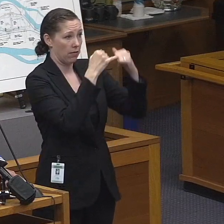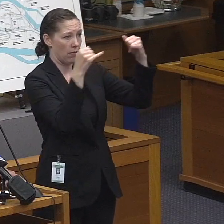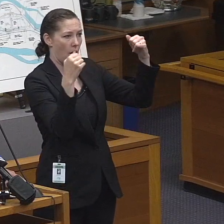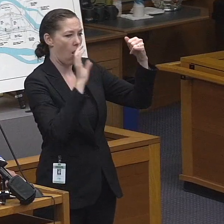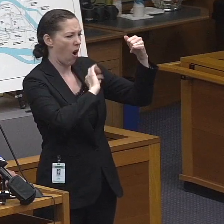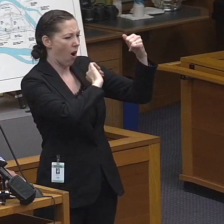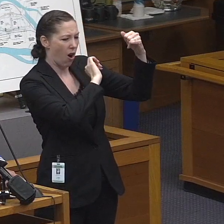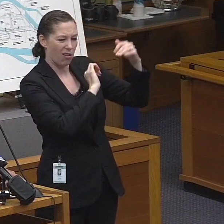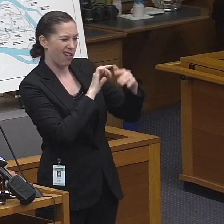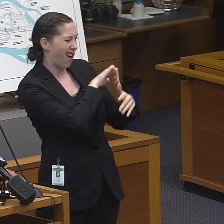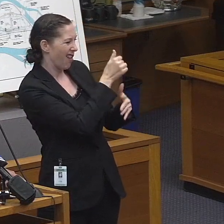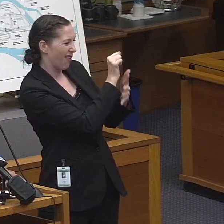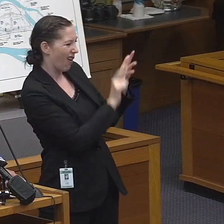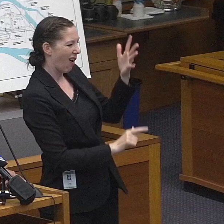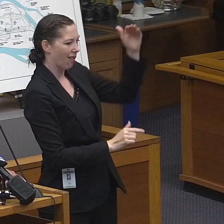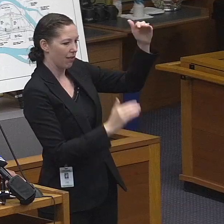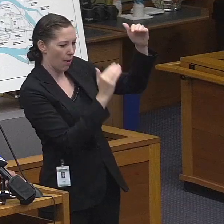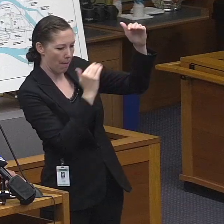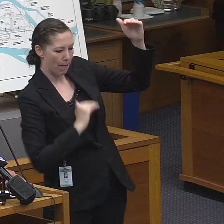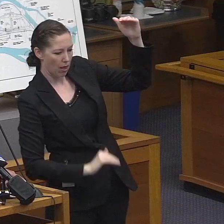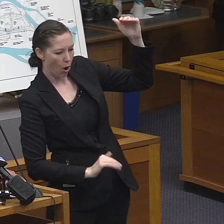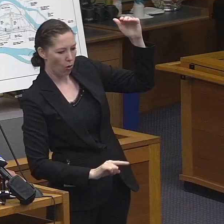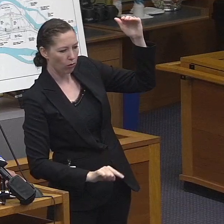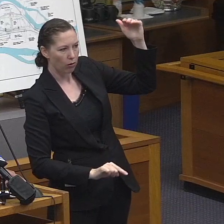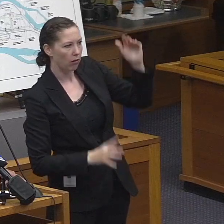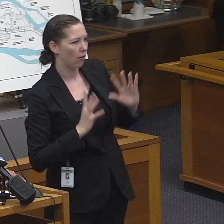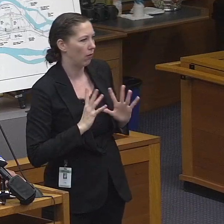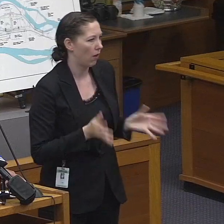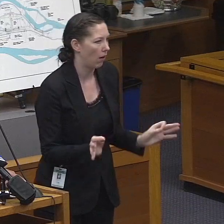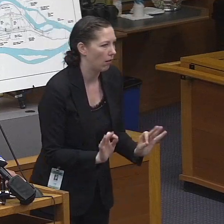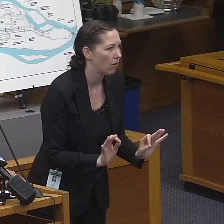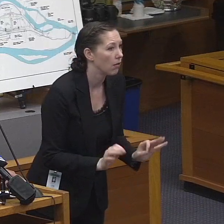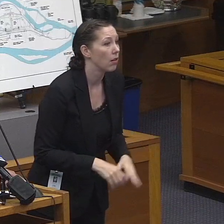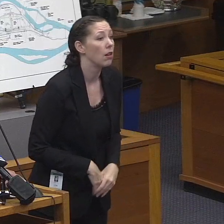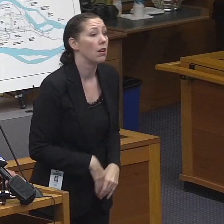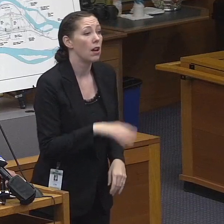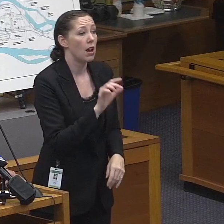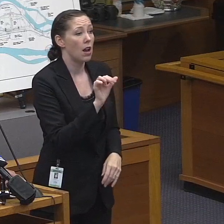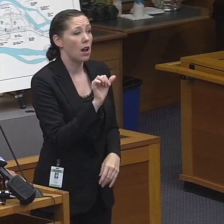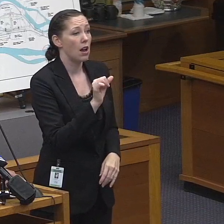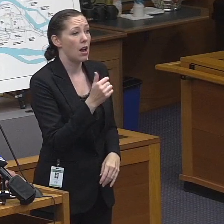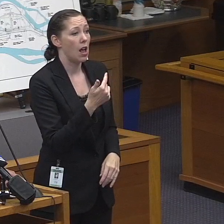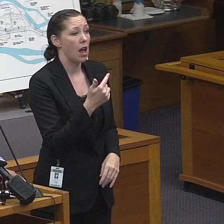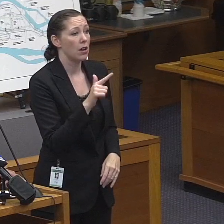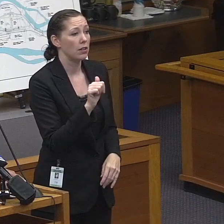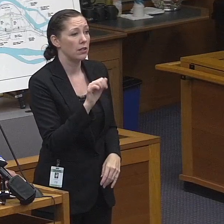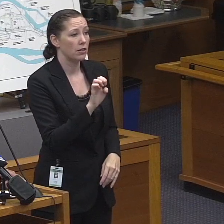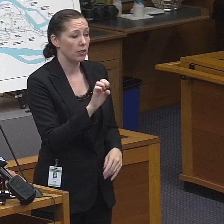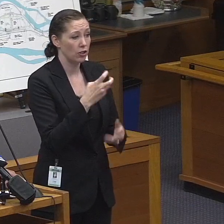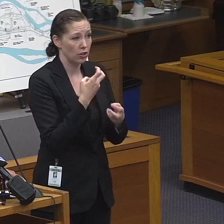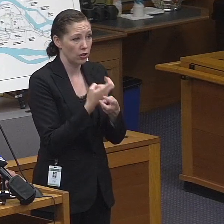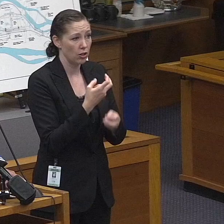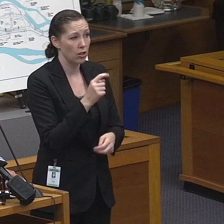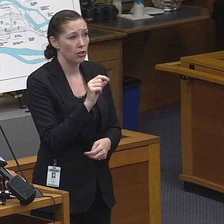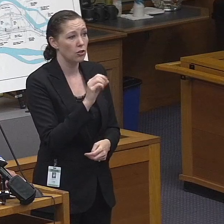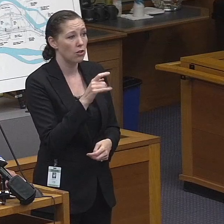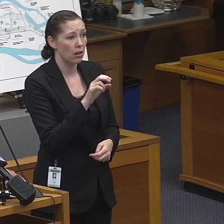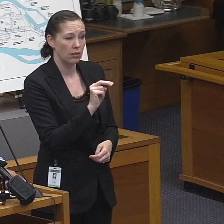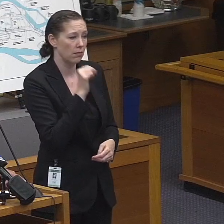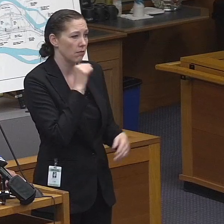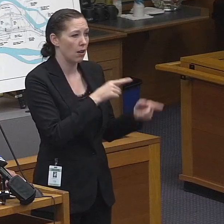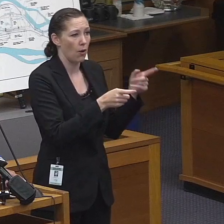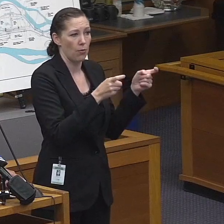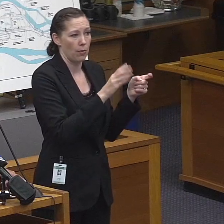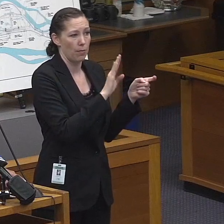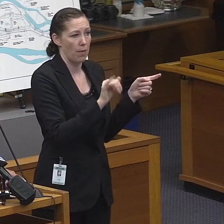those. Algal toxins, as we've expressed before, is unregulated at this point by